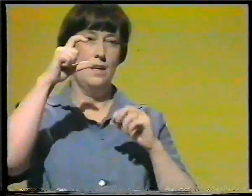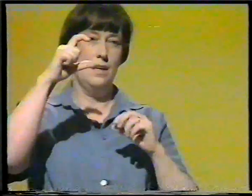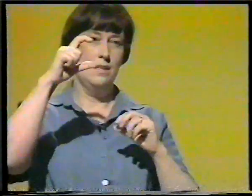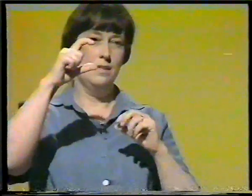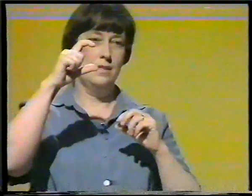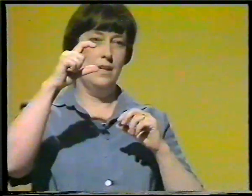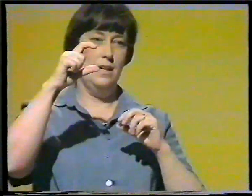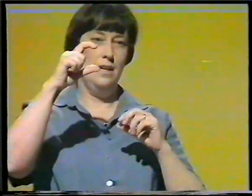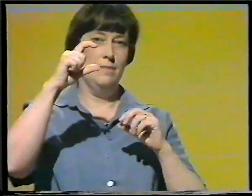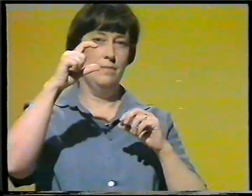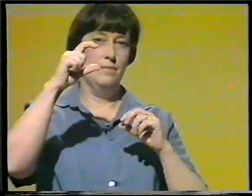C,